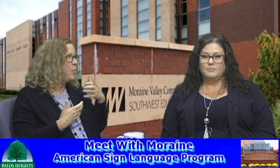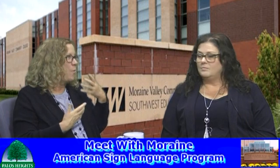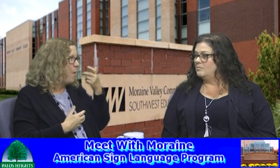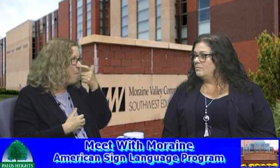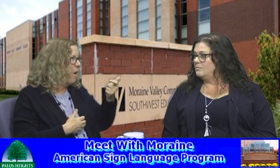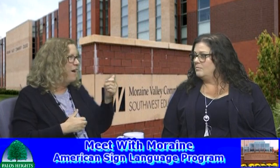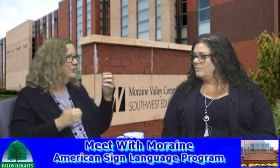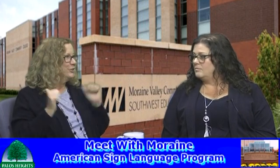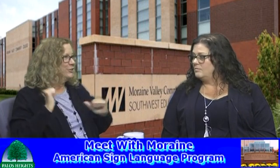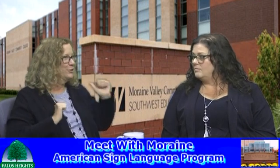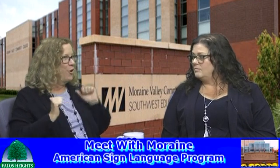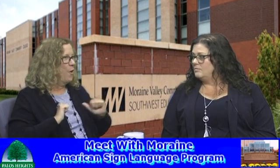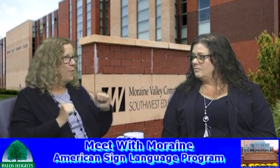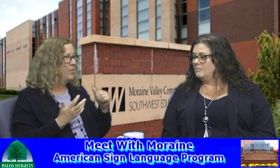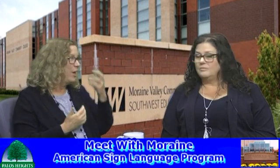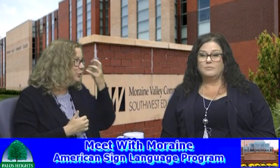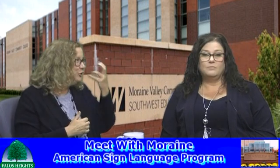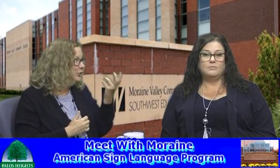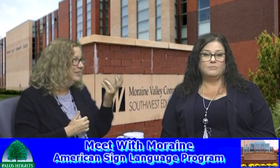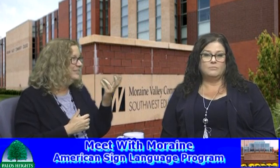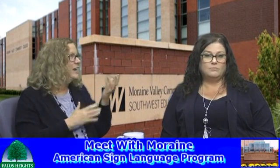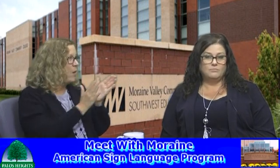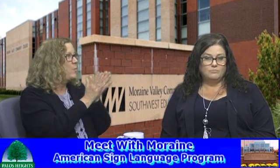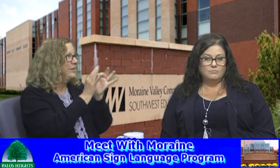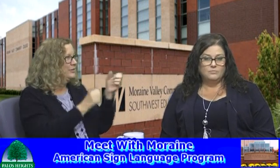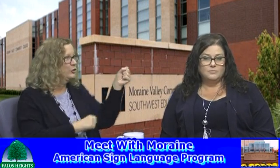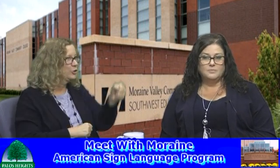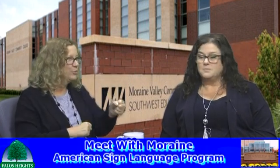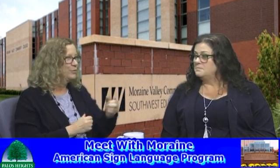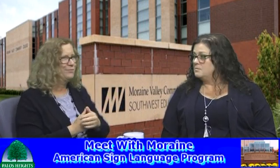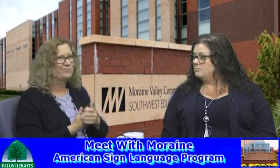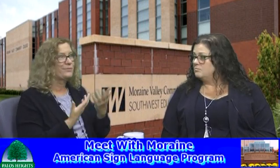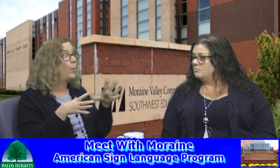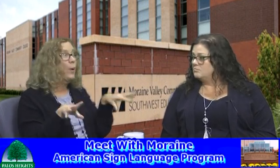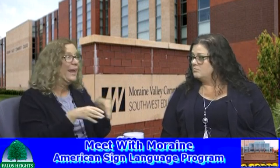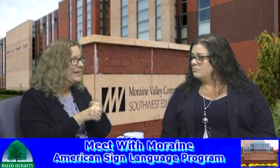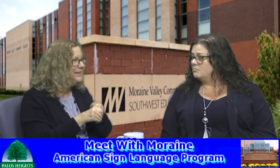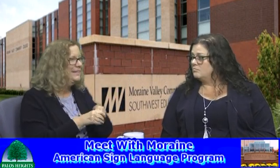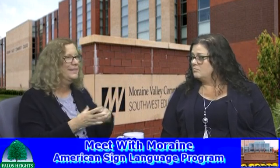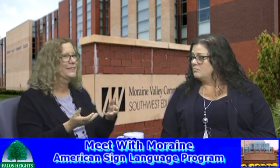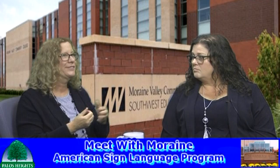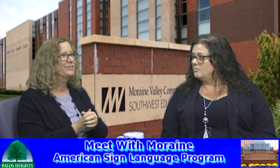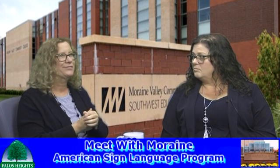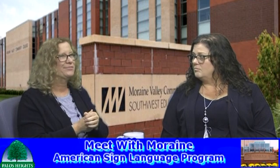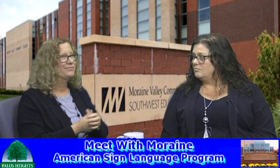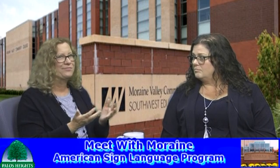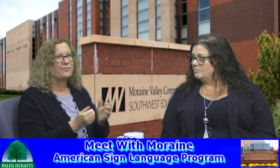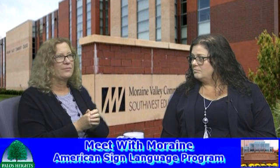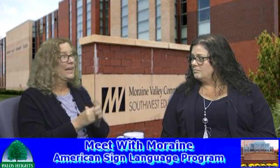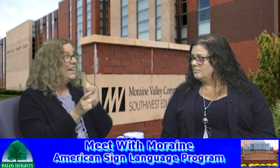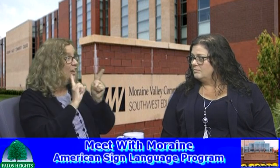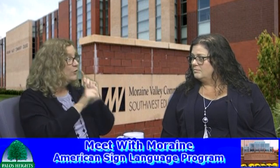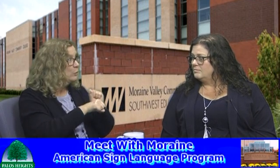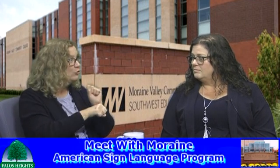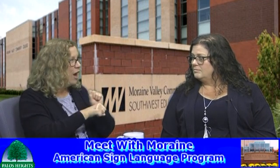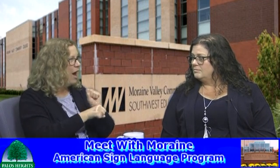show, or little shows you can bring your children with you. You can have interpreters there.